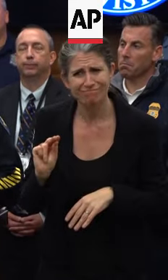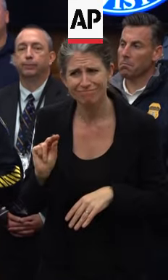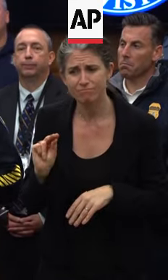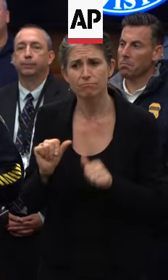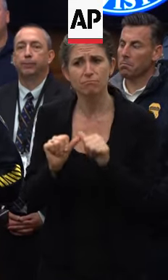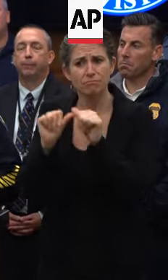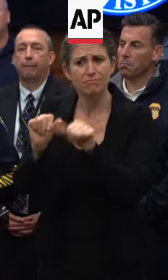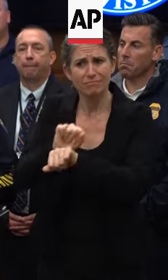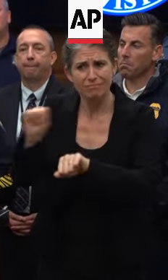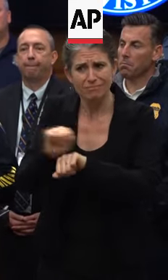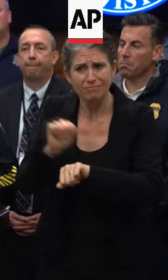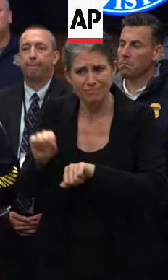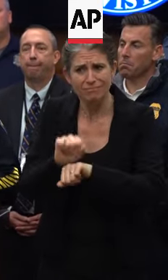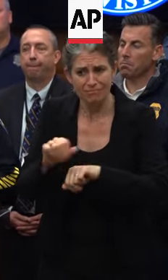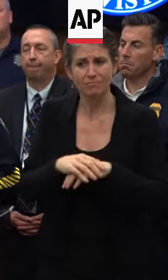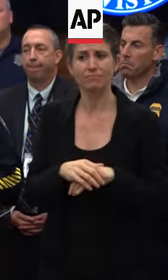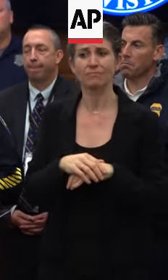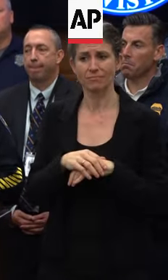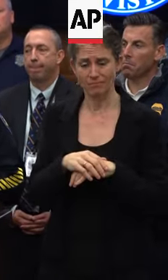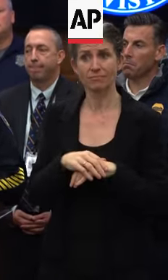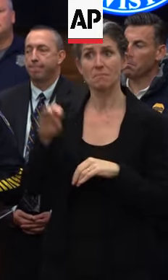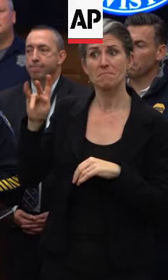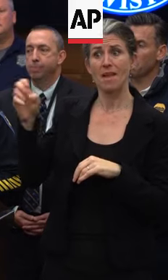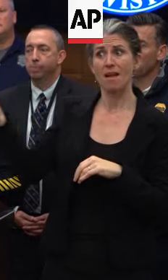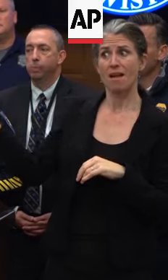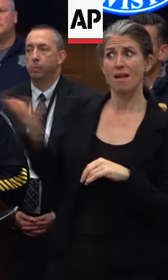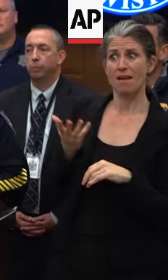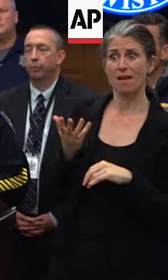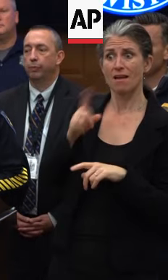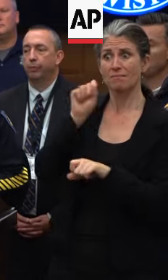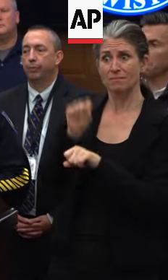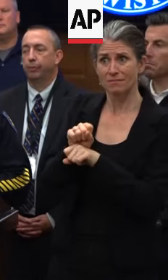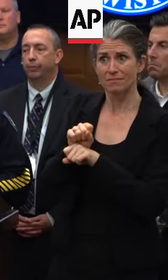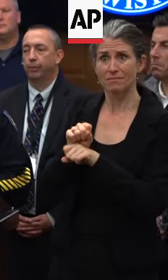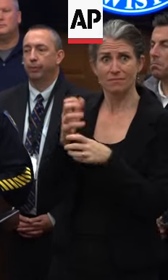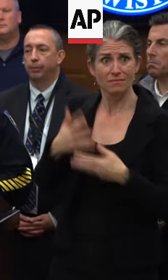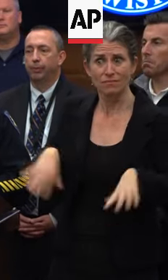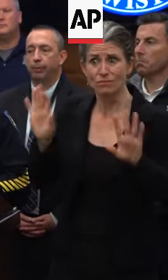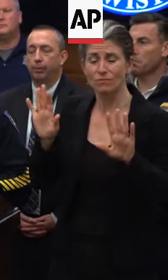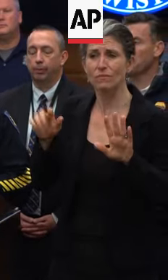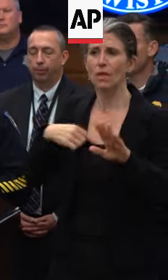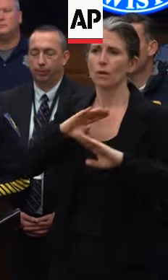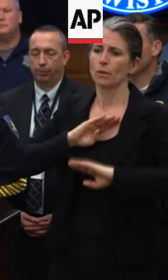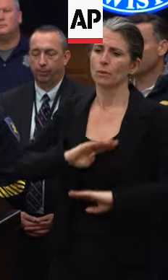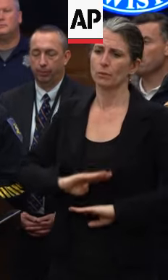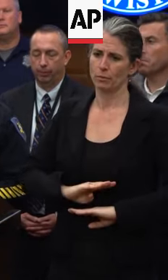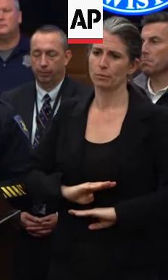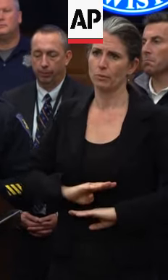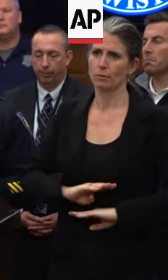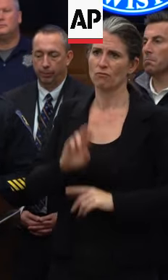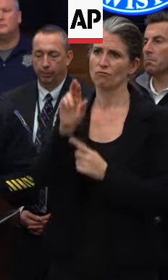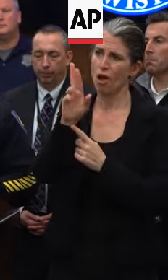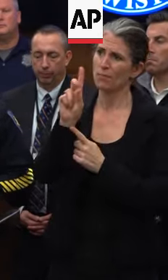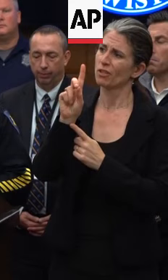Sawchuk, advising me of the revelation of what took place, and that Mr. Card is deceased and no longer a threat to our